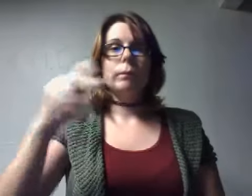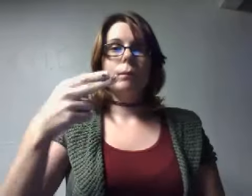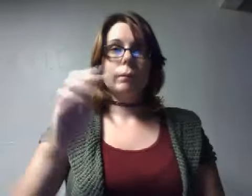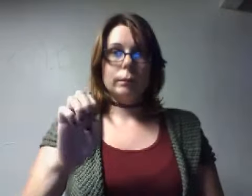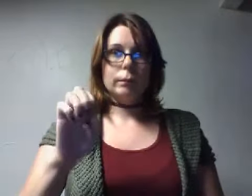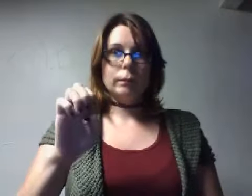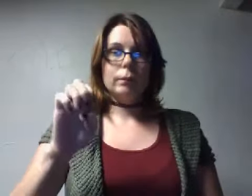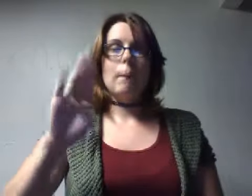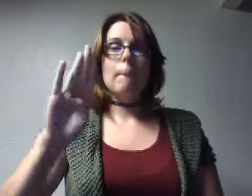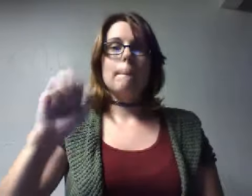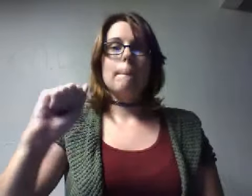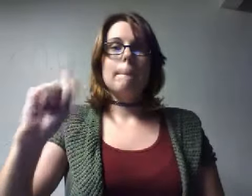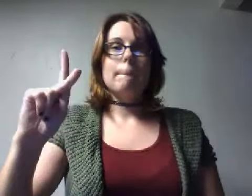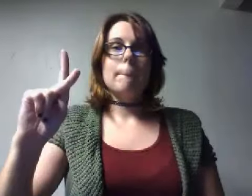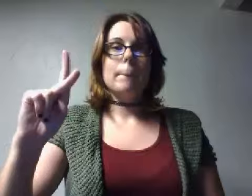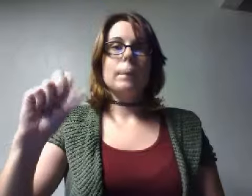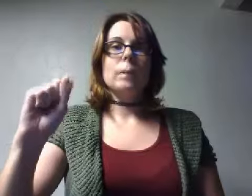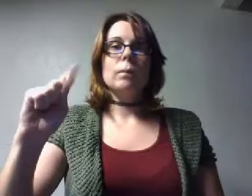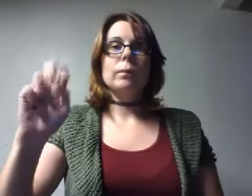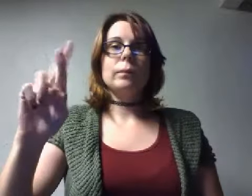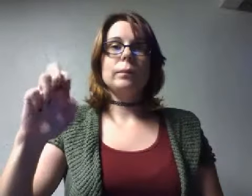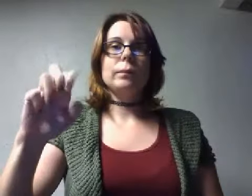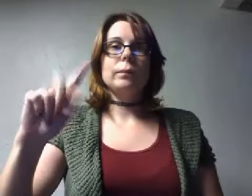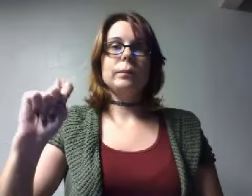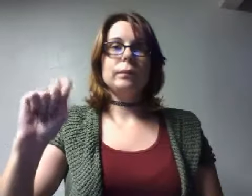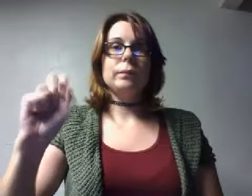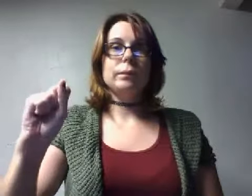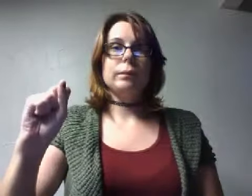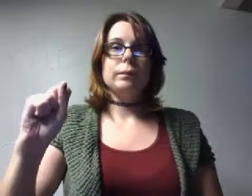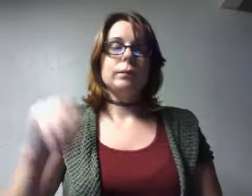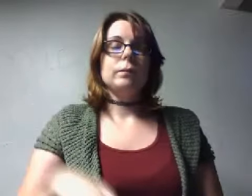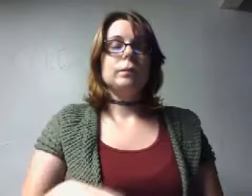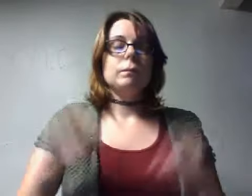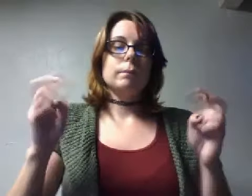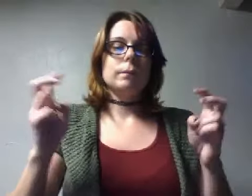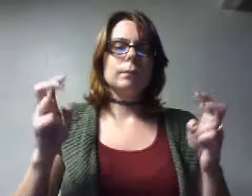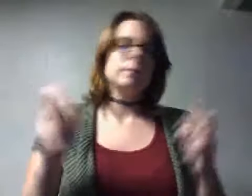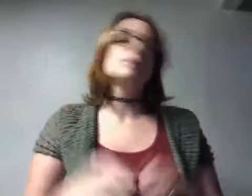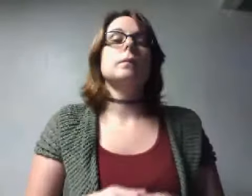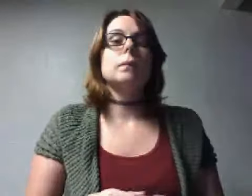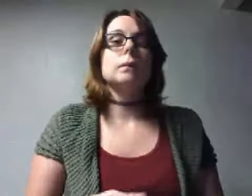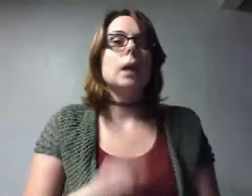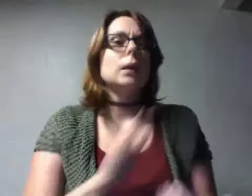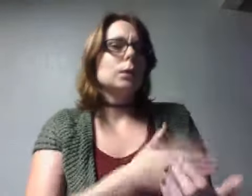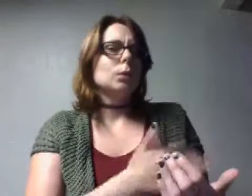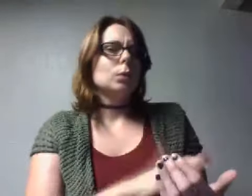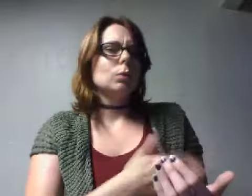And Guru did a series of CDs called Jazzmatazz, and he would recruit all these jazz artists, these jazz musicians,